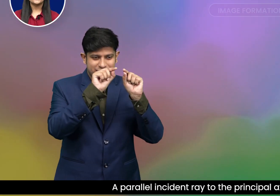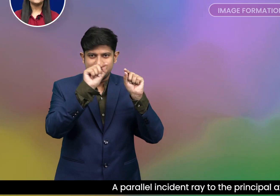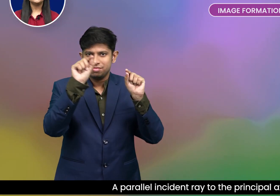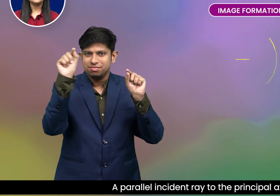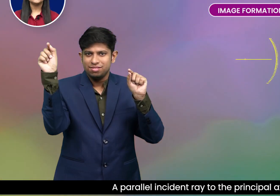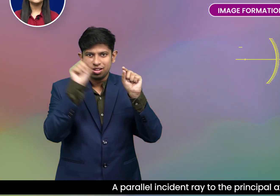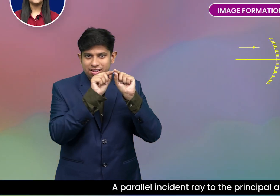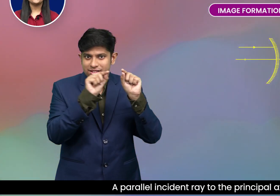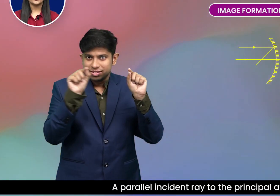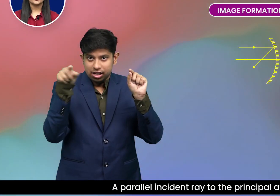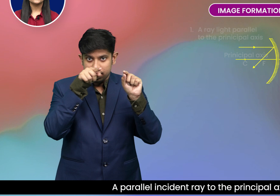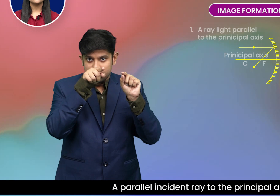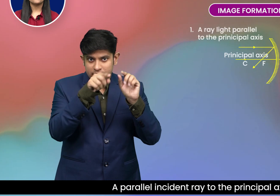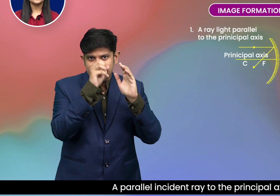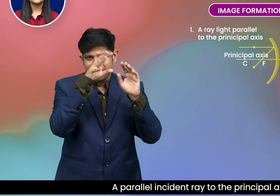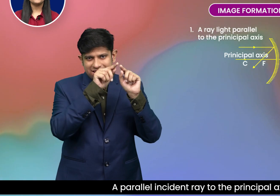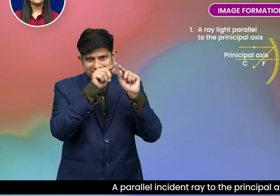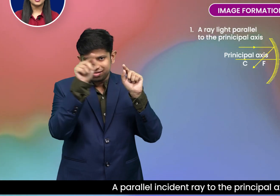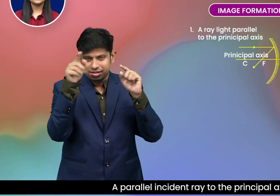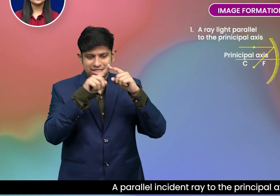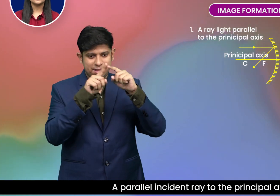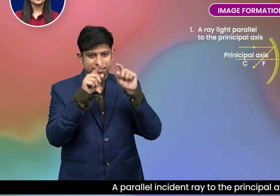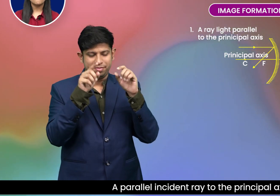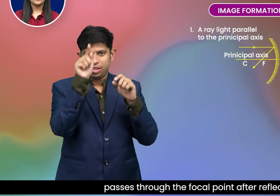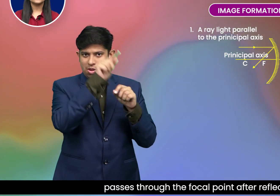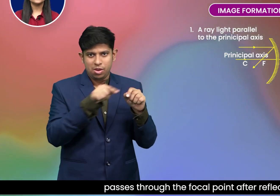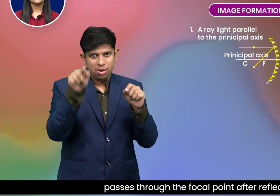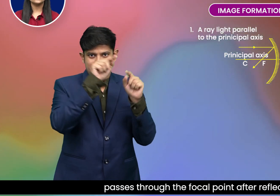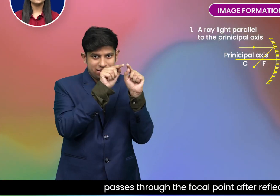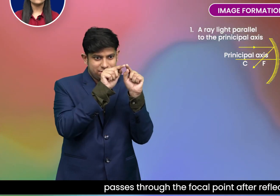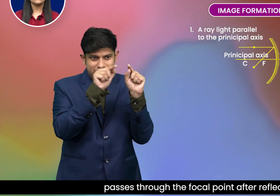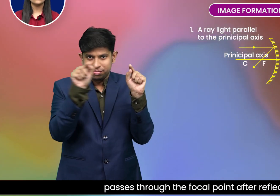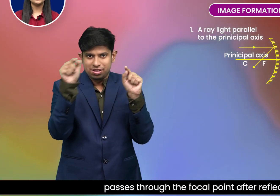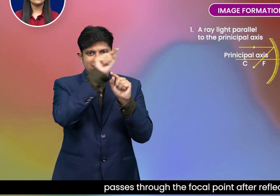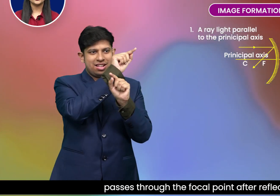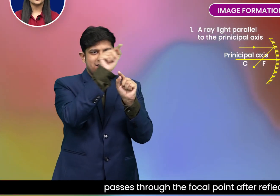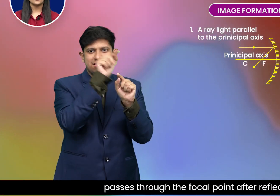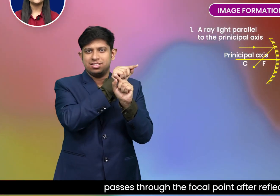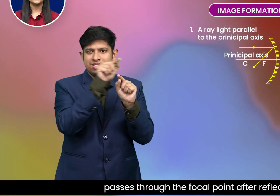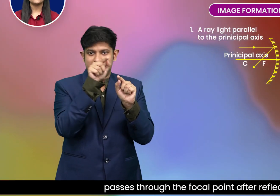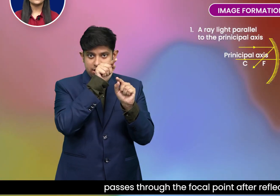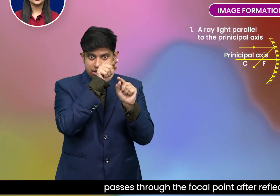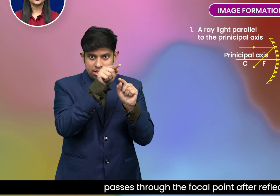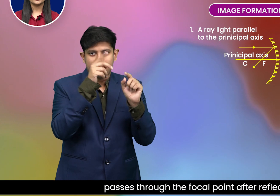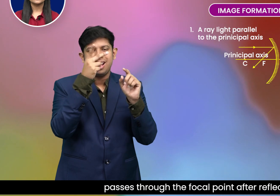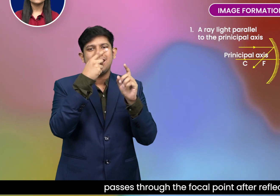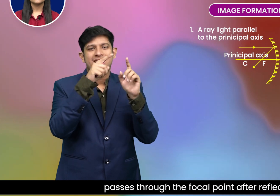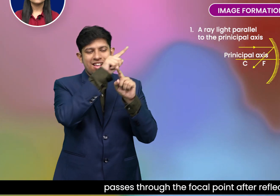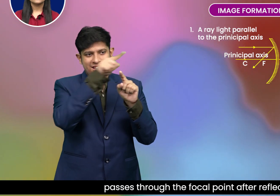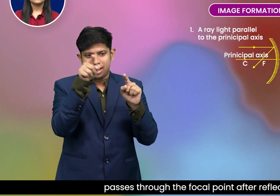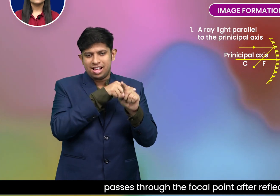A parallel incident ray to the principal axis passes through the focal point after